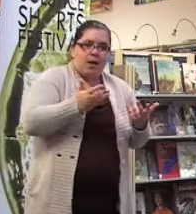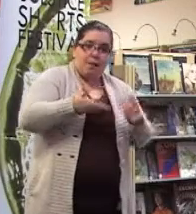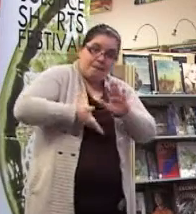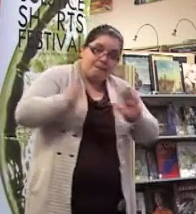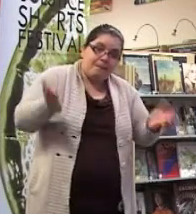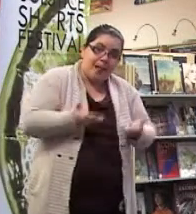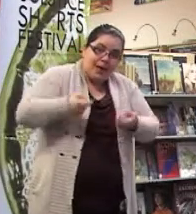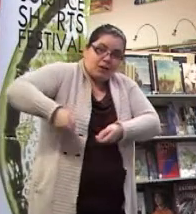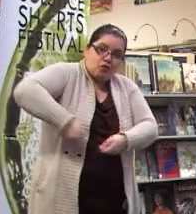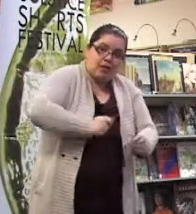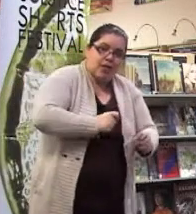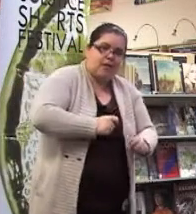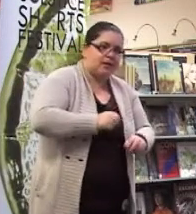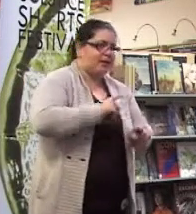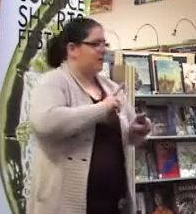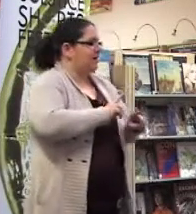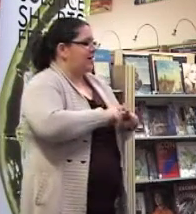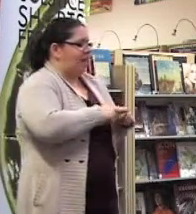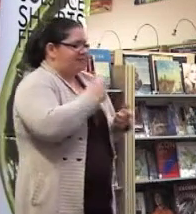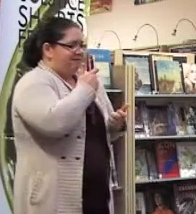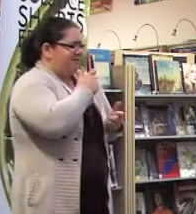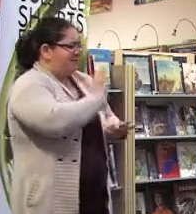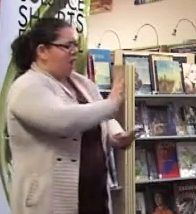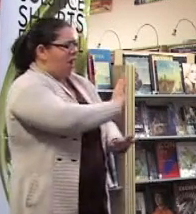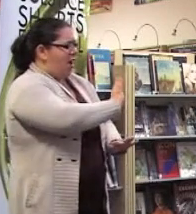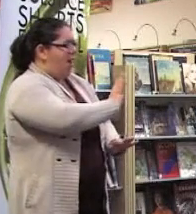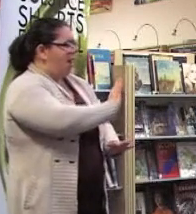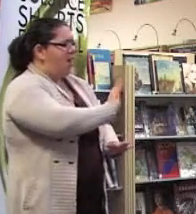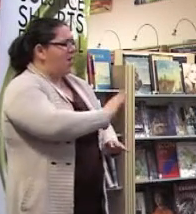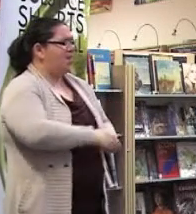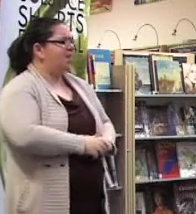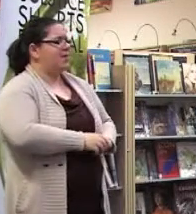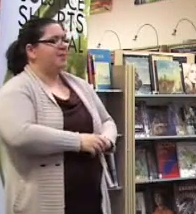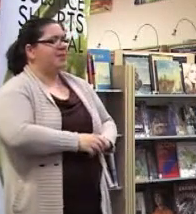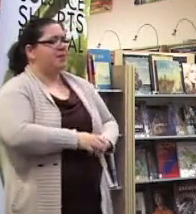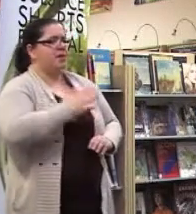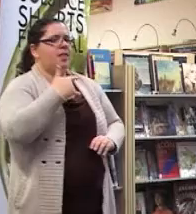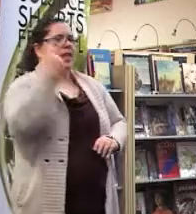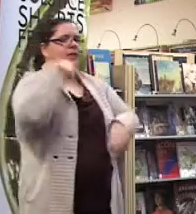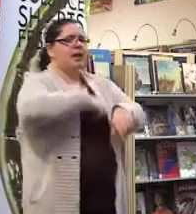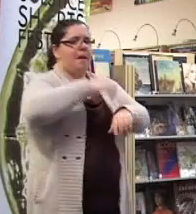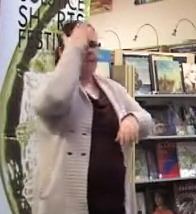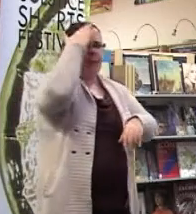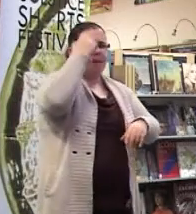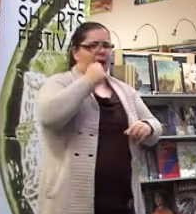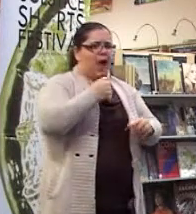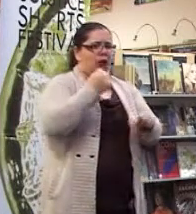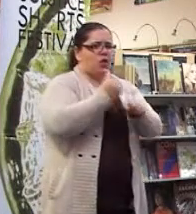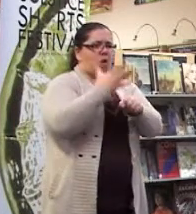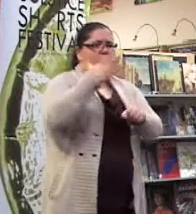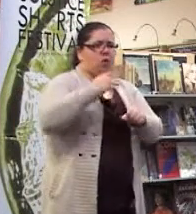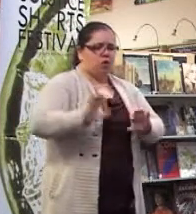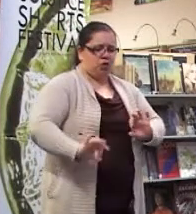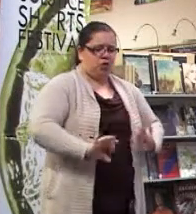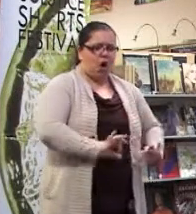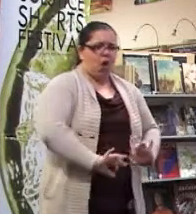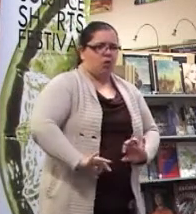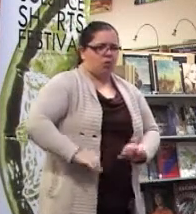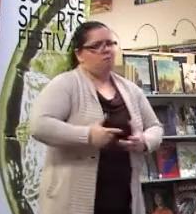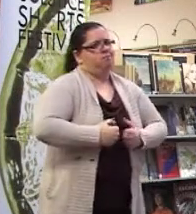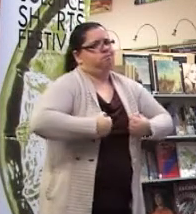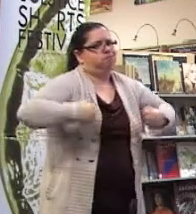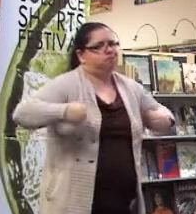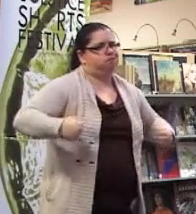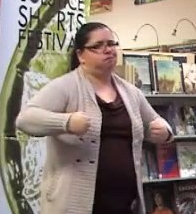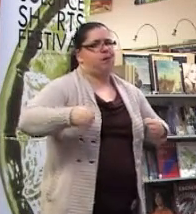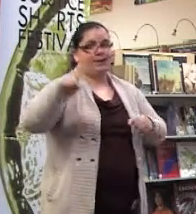playing cricket? Dad chuckles too. No, Tashanti had gallstones at the time. She was so fat, you see. She starts laughing, and